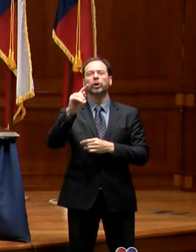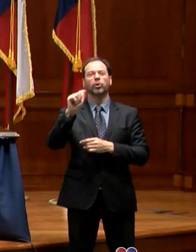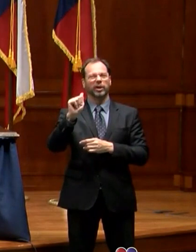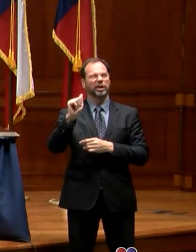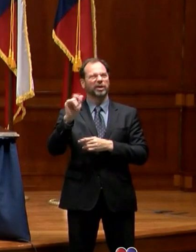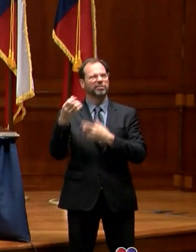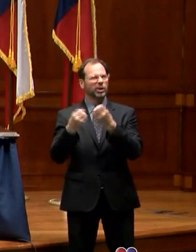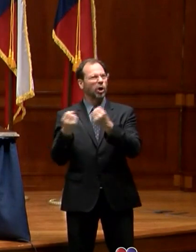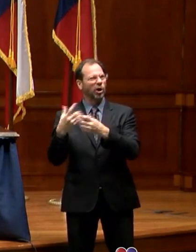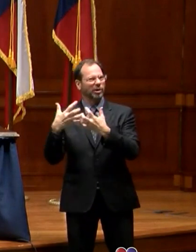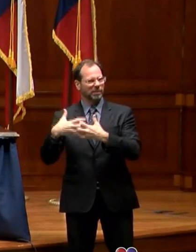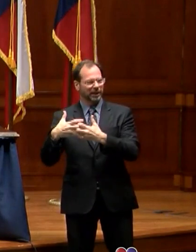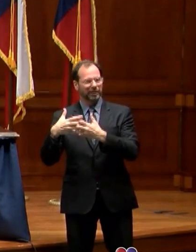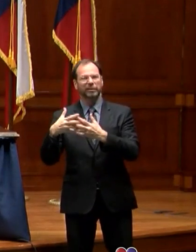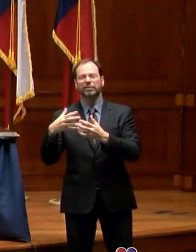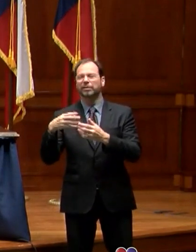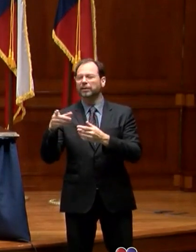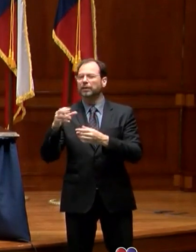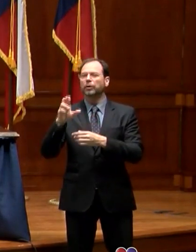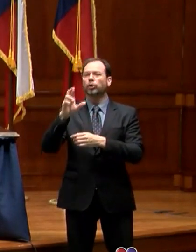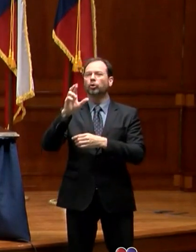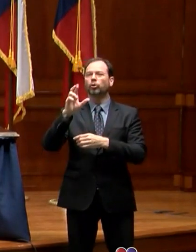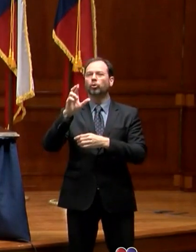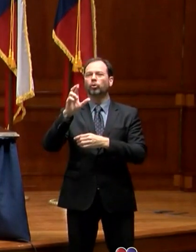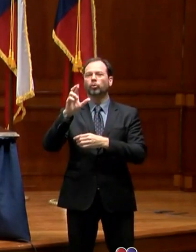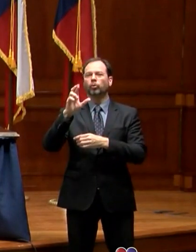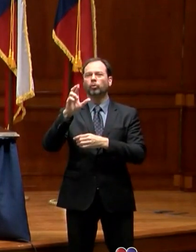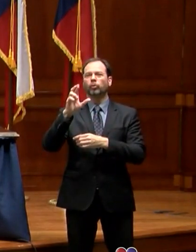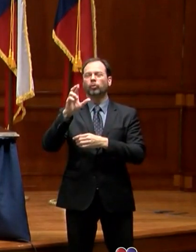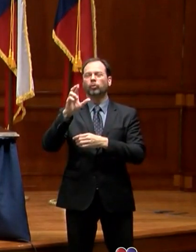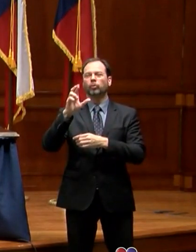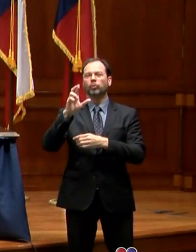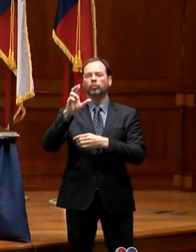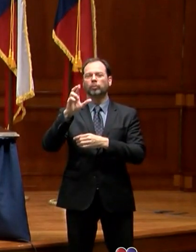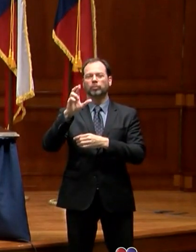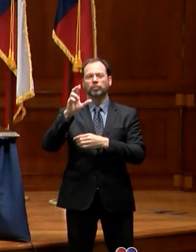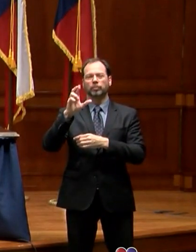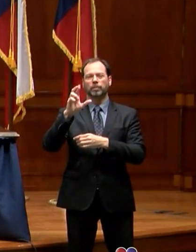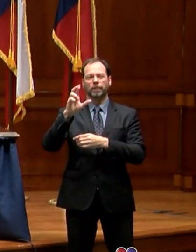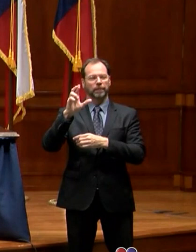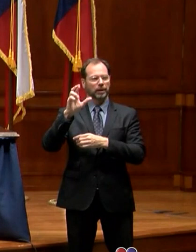of its suppliers. Reyes